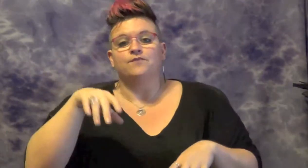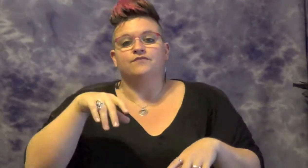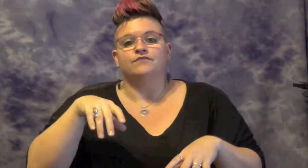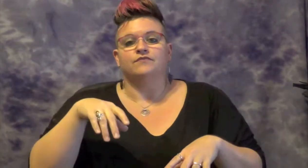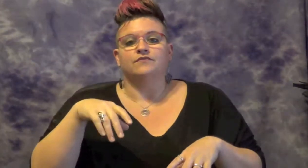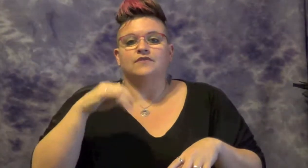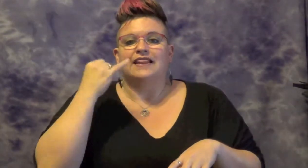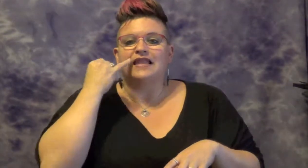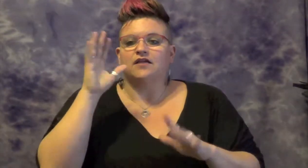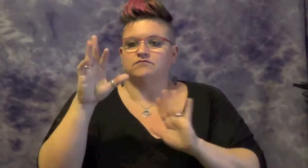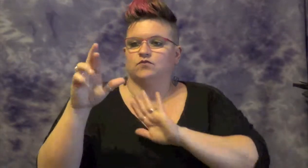Also,